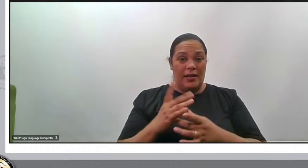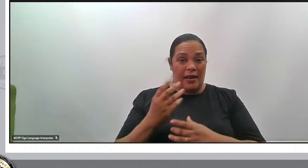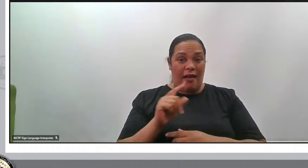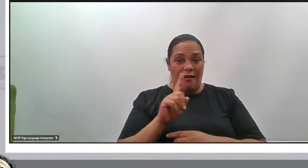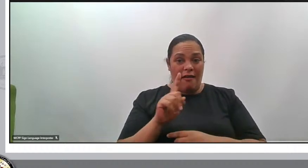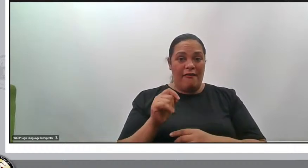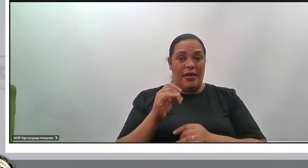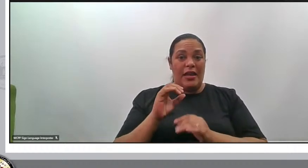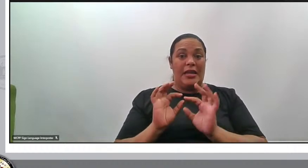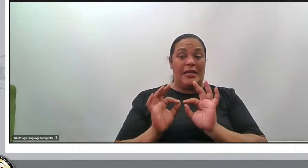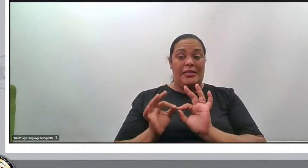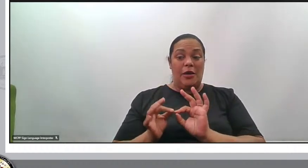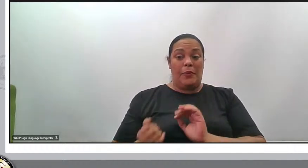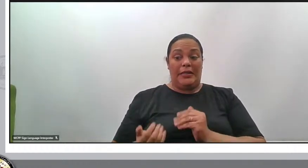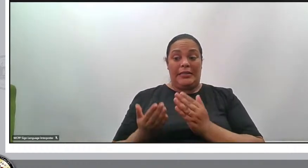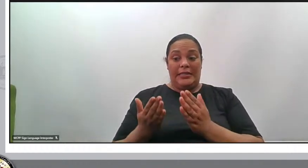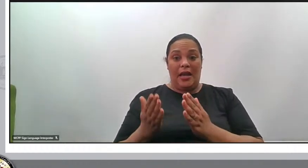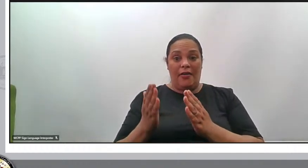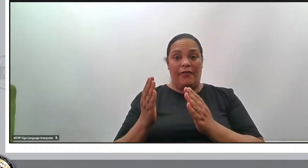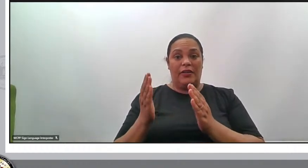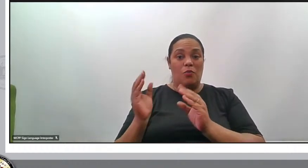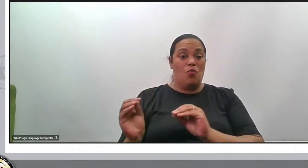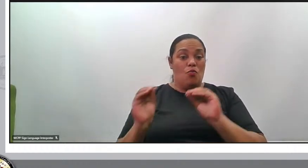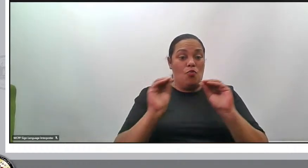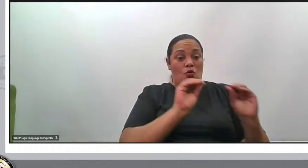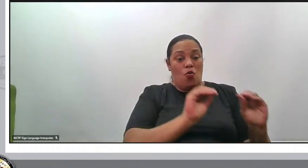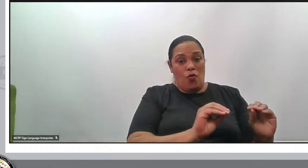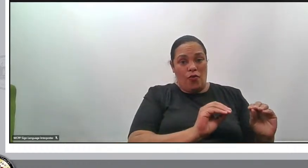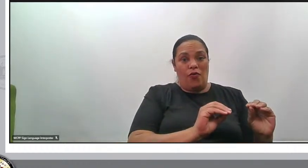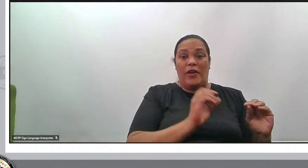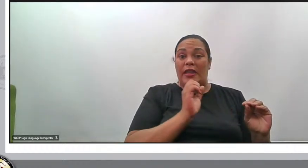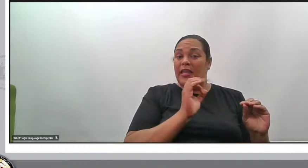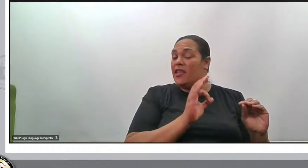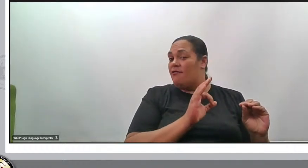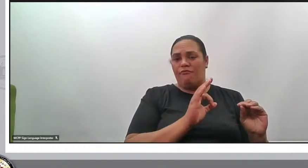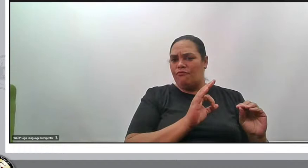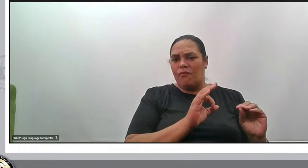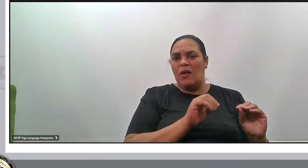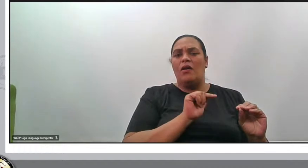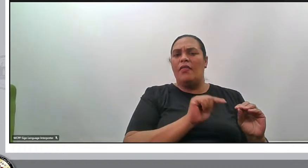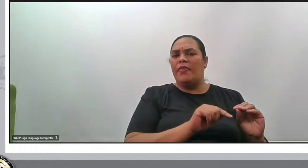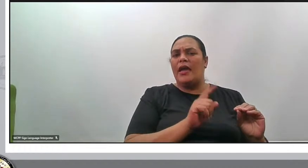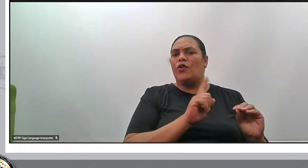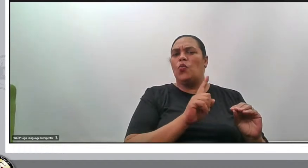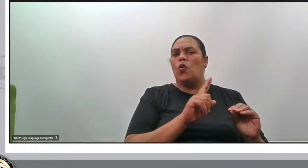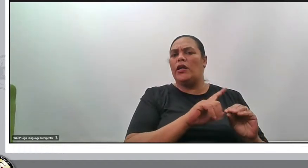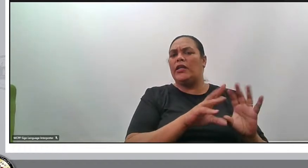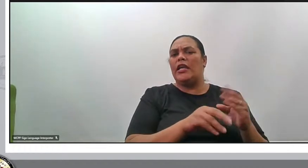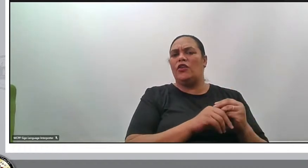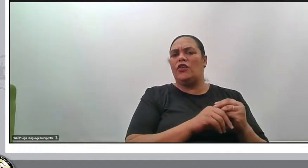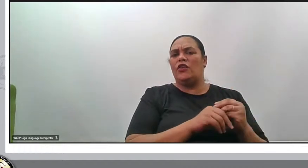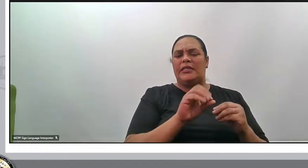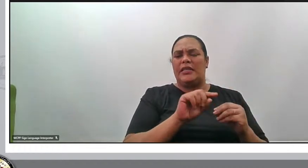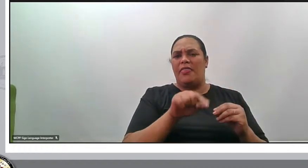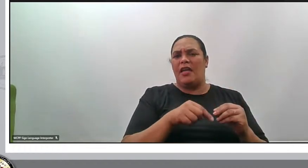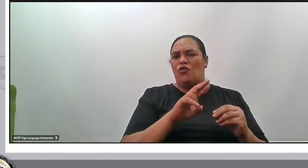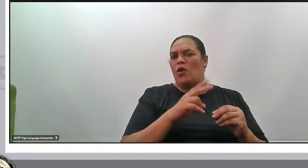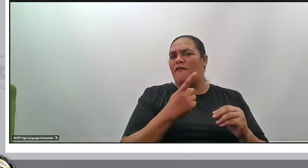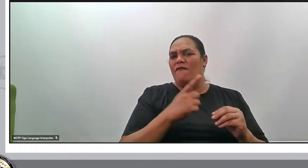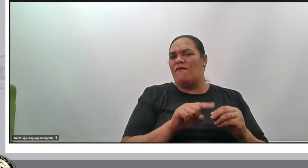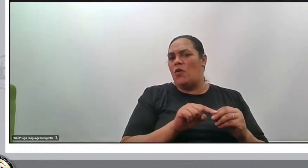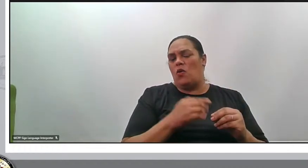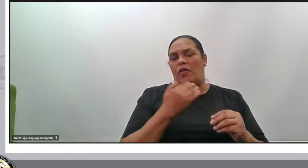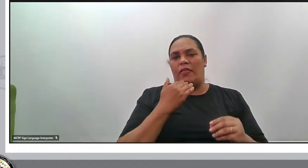the interpretation services moving over? If not, what is this extra almost 60,000 Rand for?